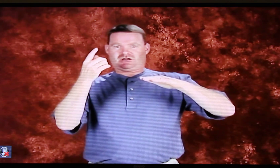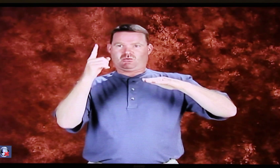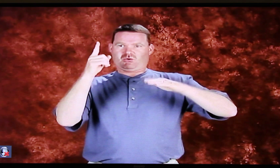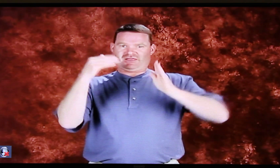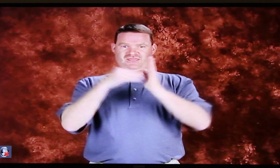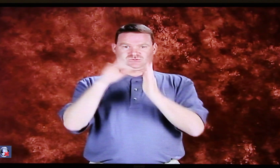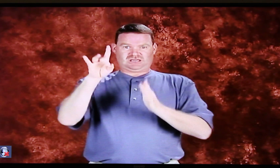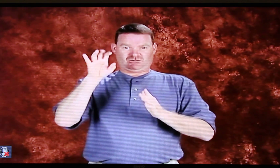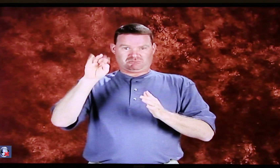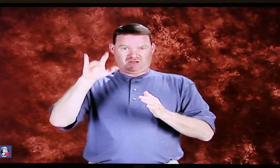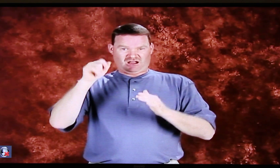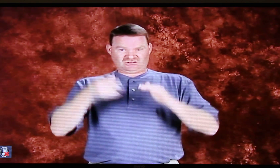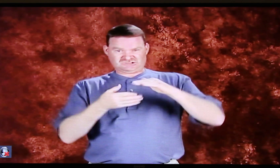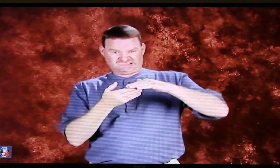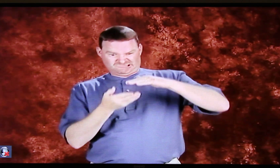mantle, and it's